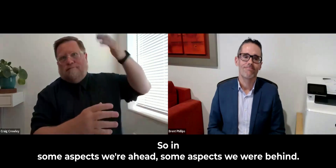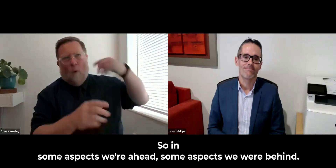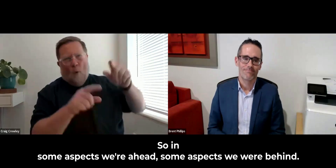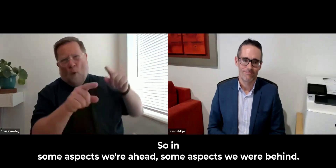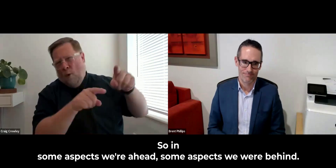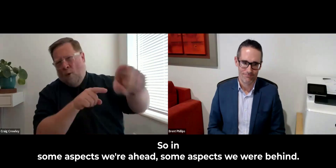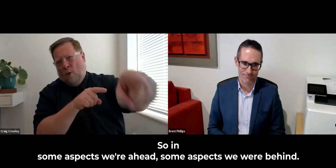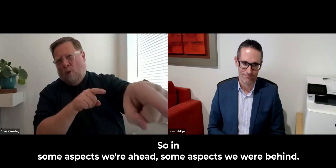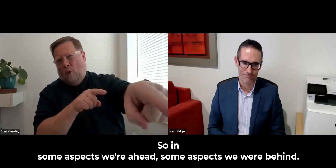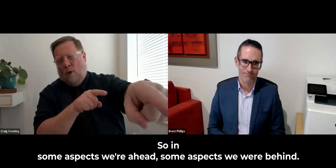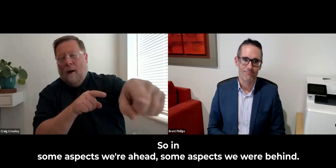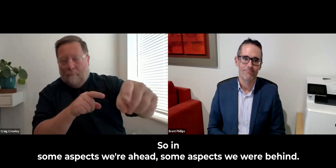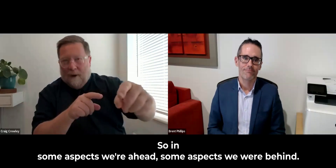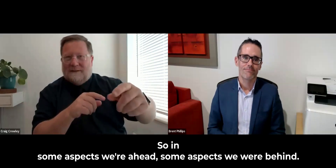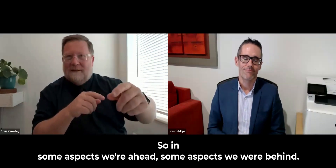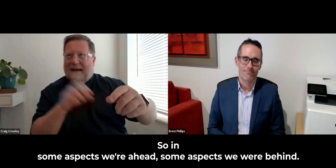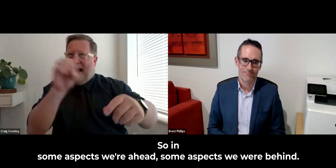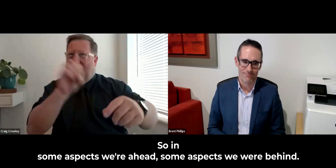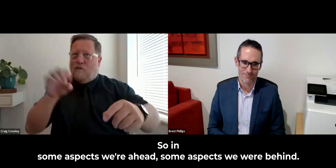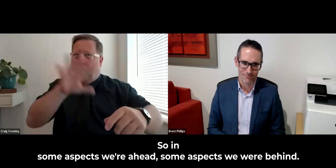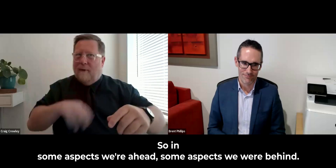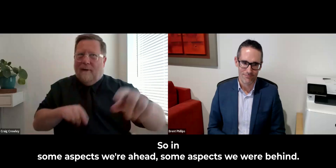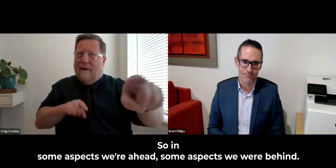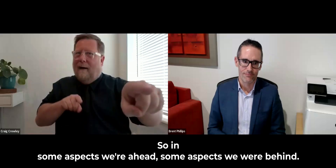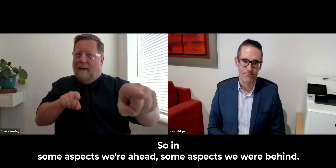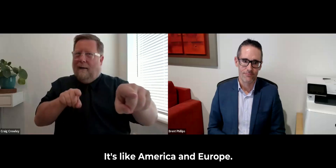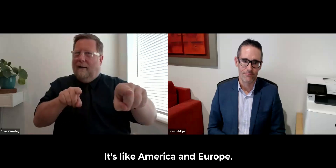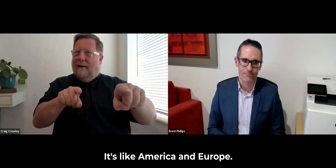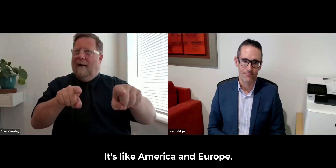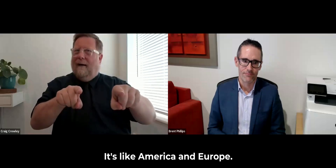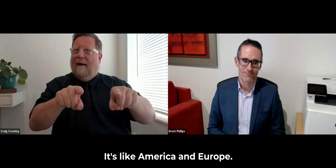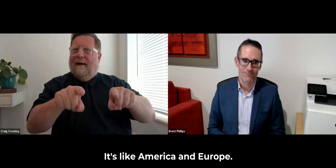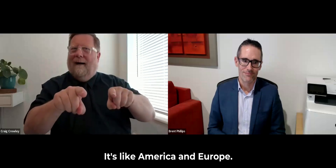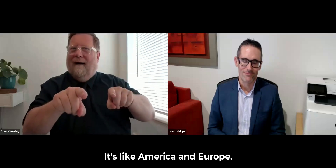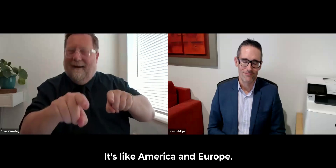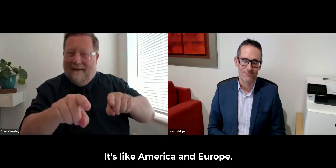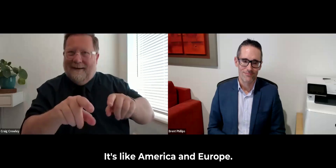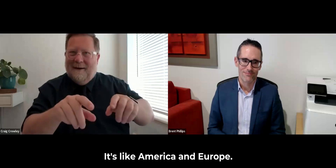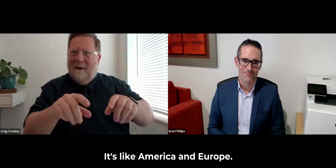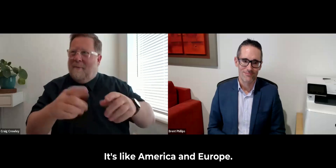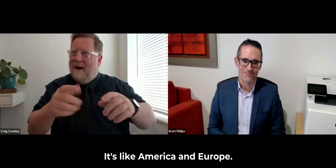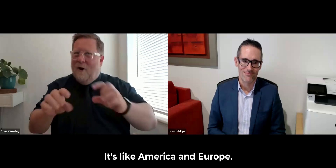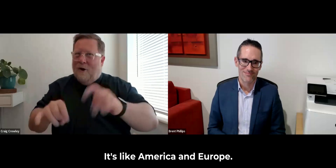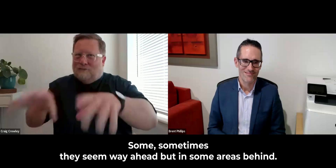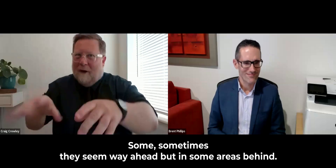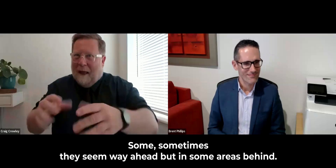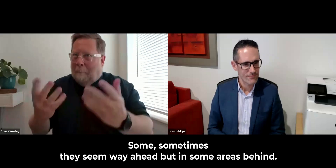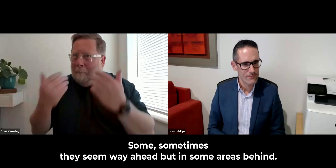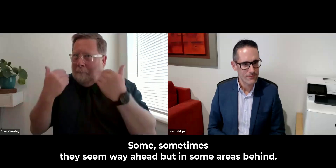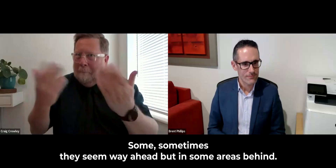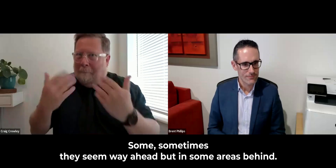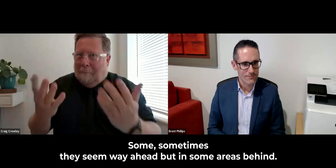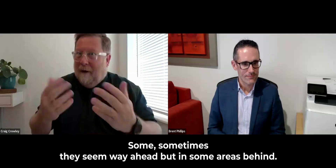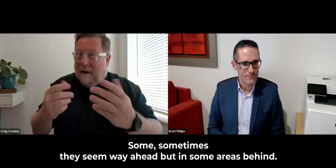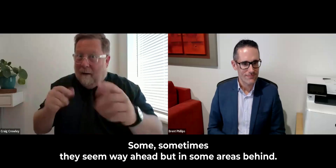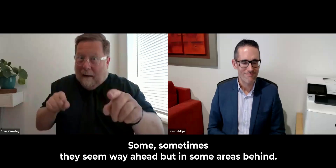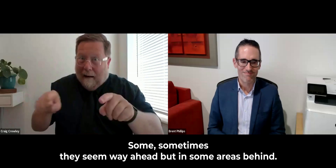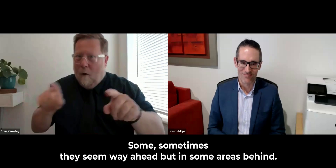some aspects we're ahead, some aspects we're behind. It's like America and Europe. Sometimes they seem way ahead, but in some